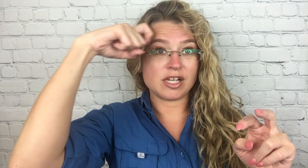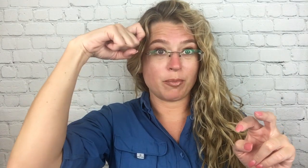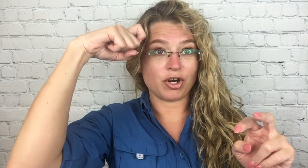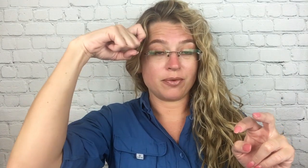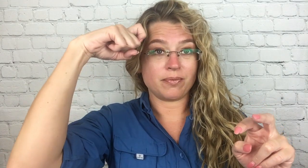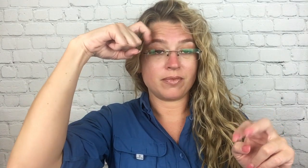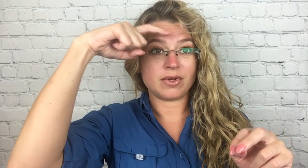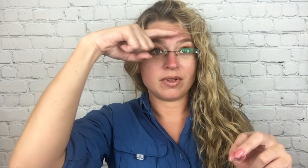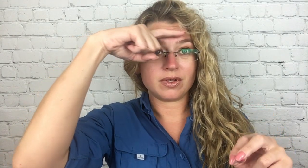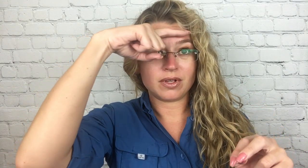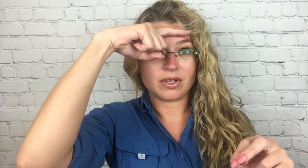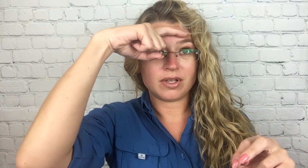summer,